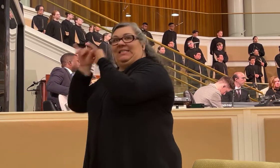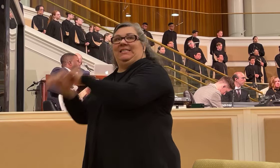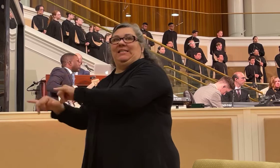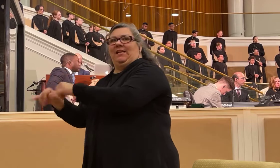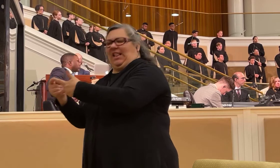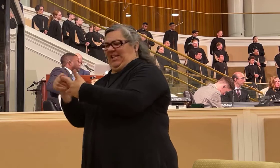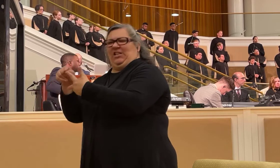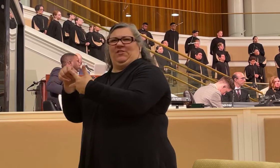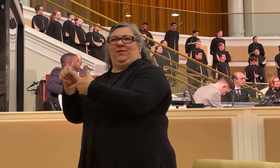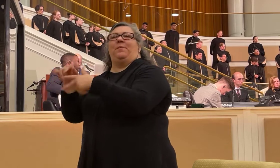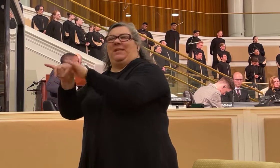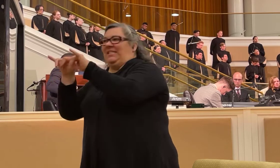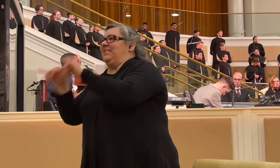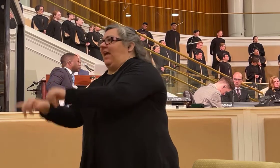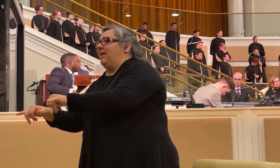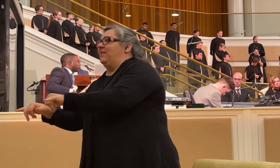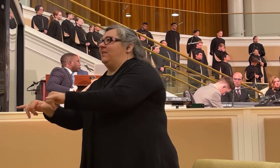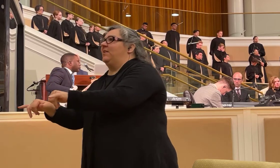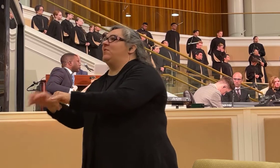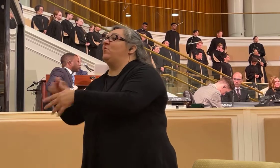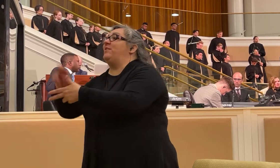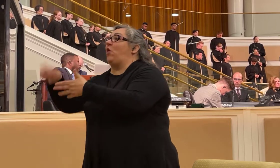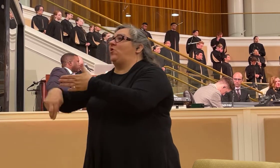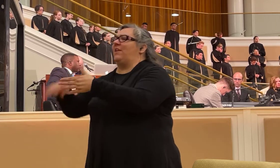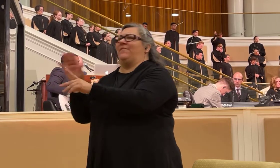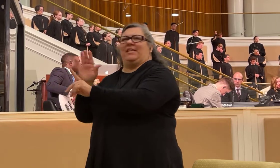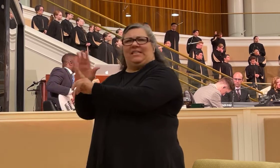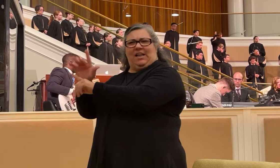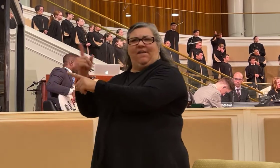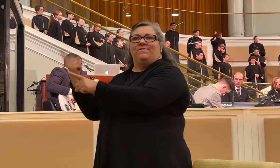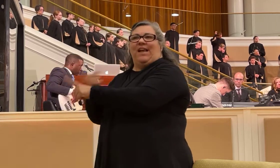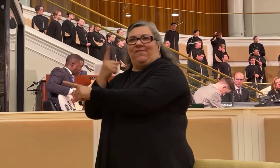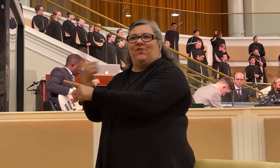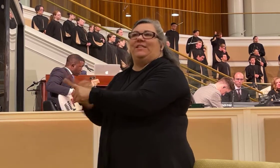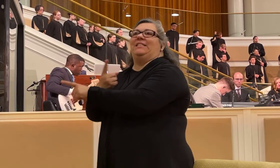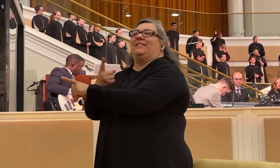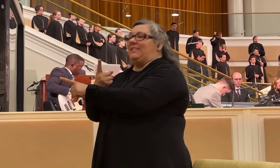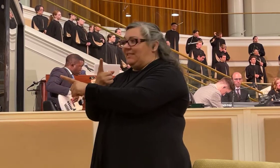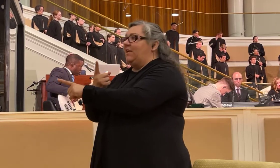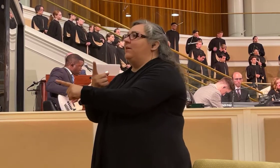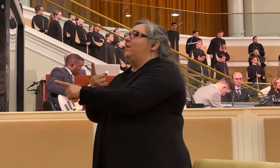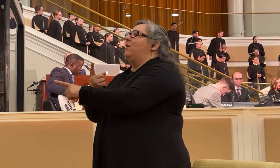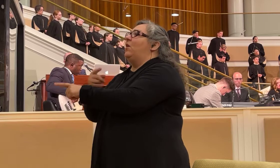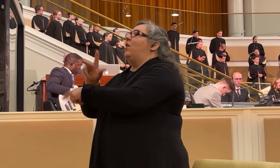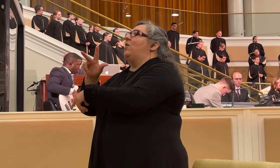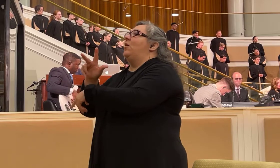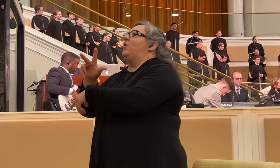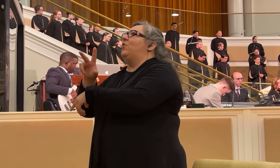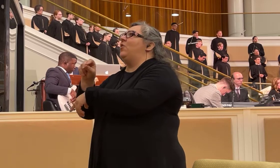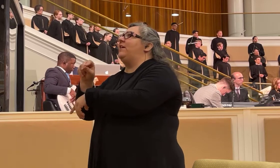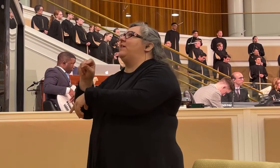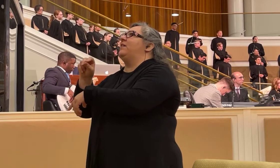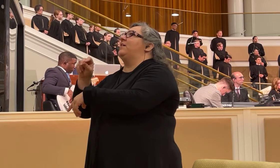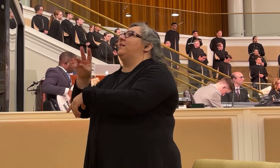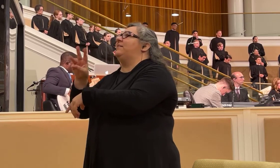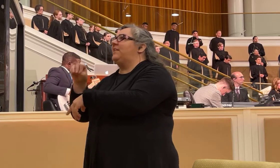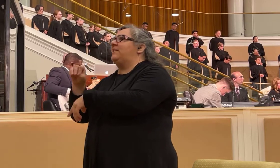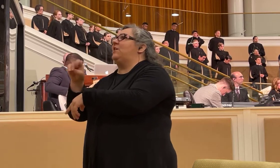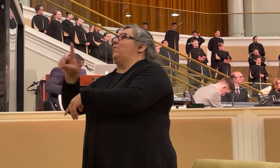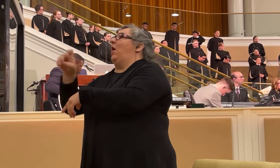Pastor mentioned last week, the results of his faithfulness to his revelation was 30-fold, 60-fold,